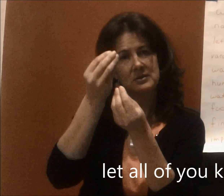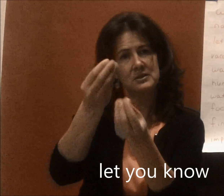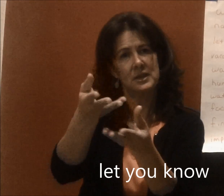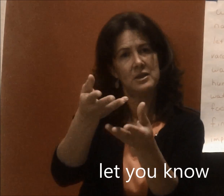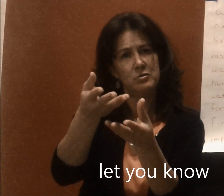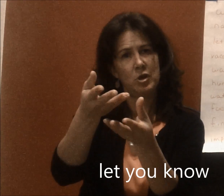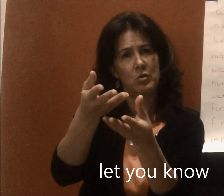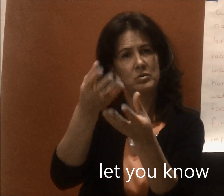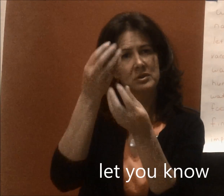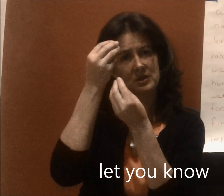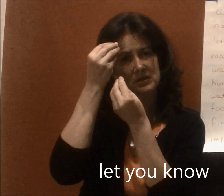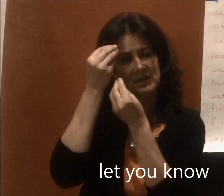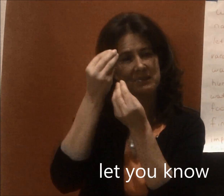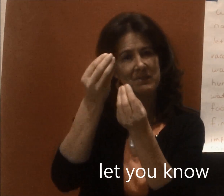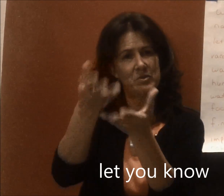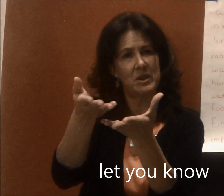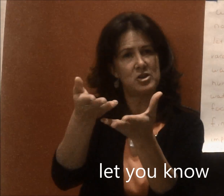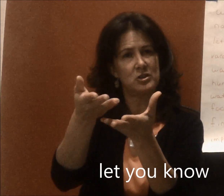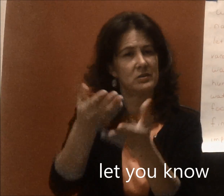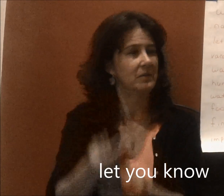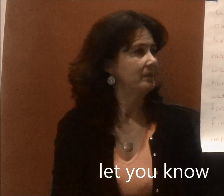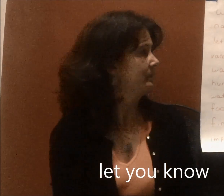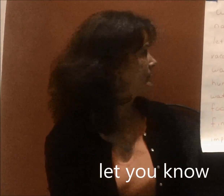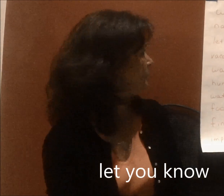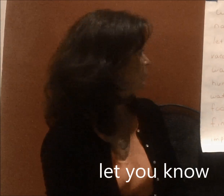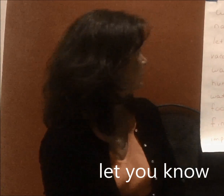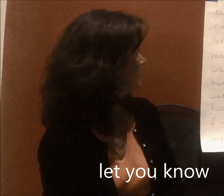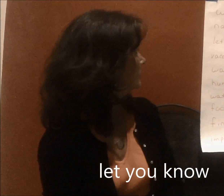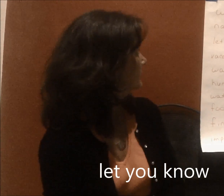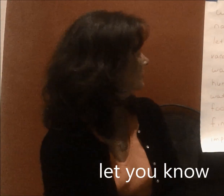To let you know, to give information.